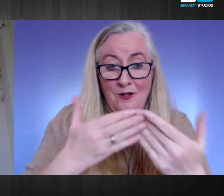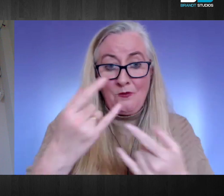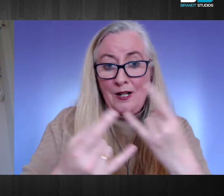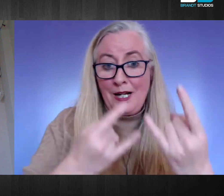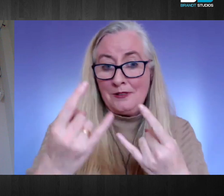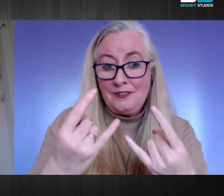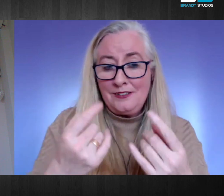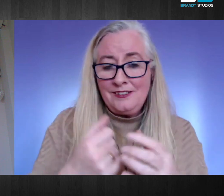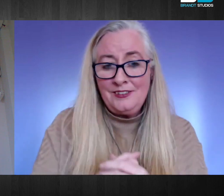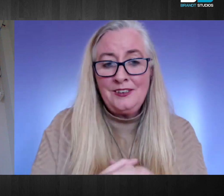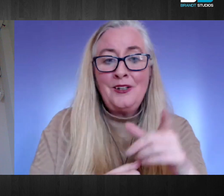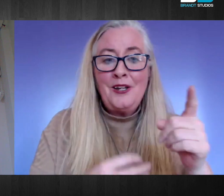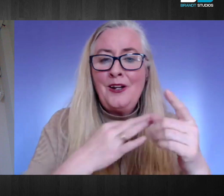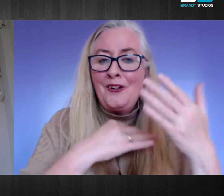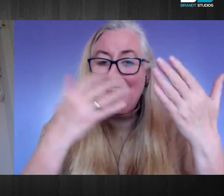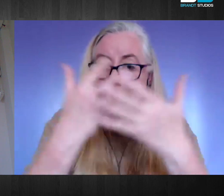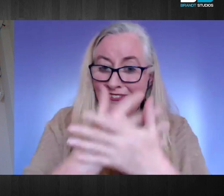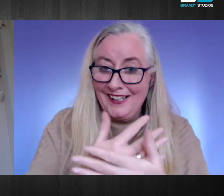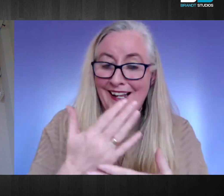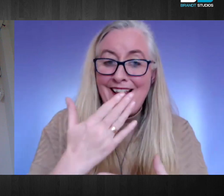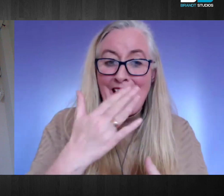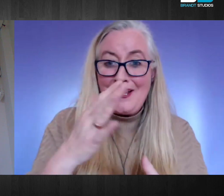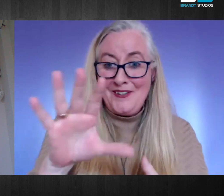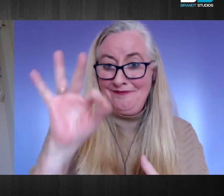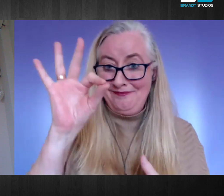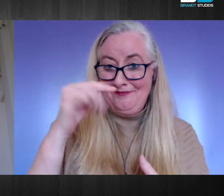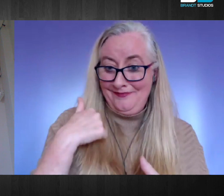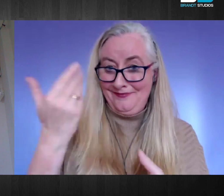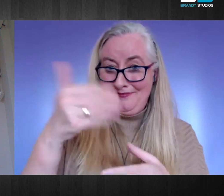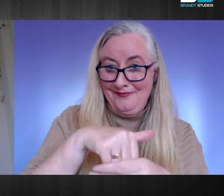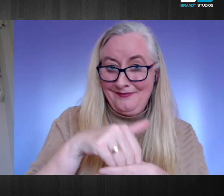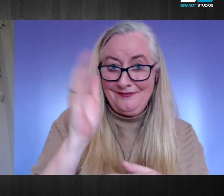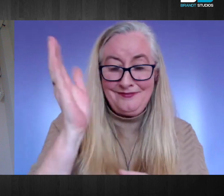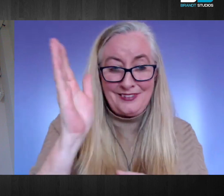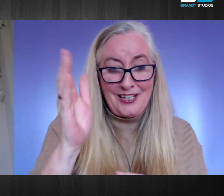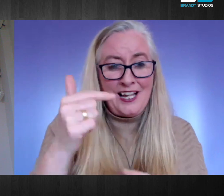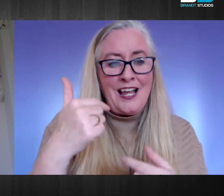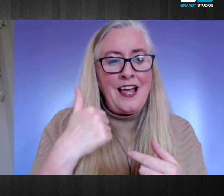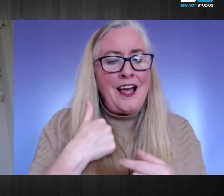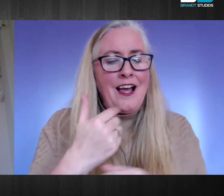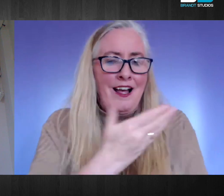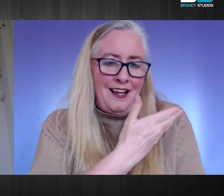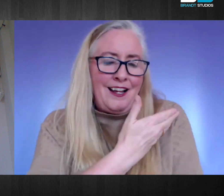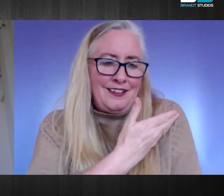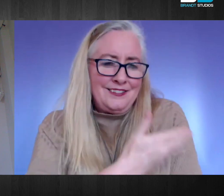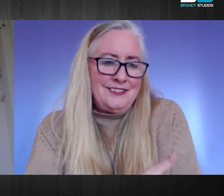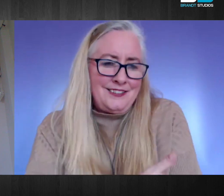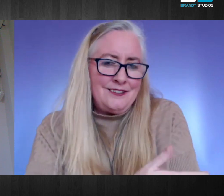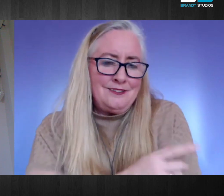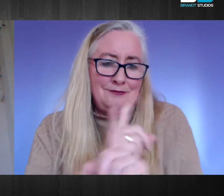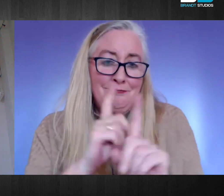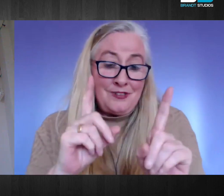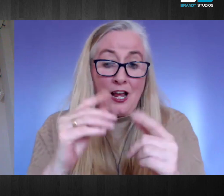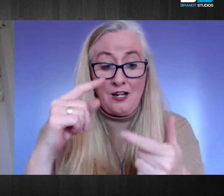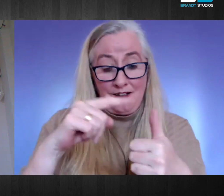Good evening, and thanks very much, Del, for inviting me. I'd start by saying knowledge and experience